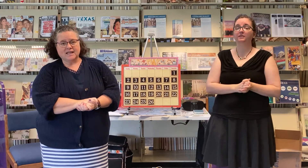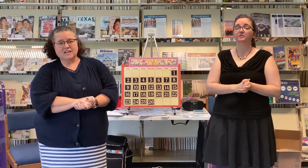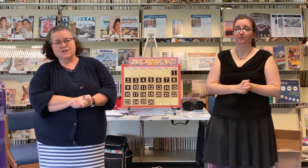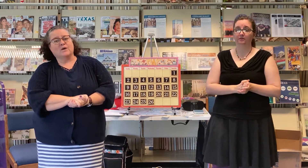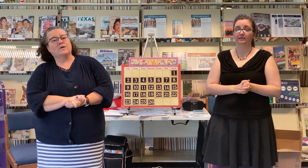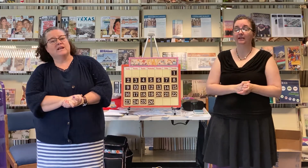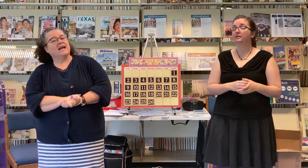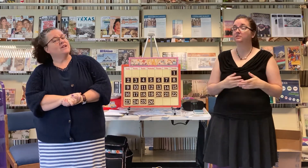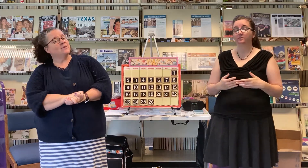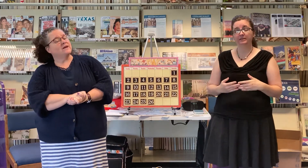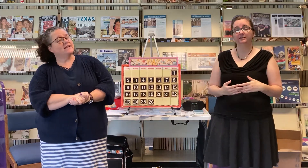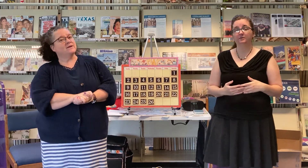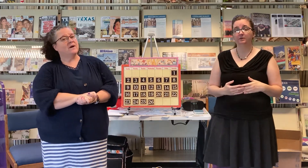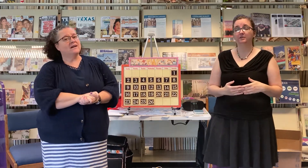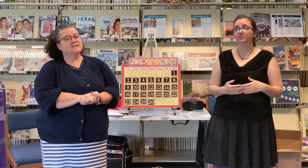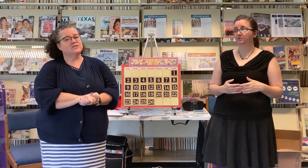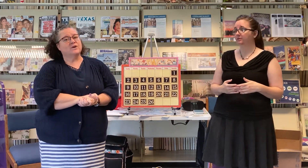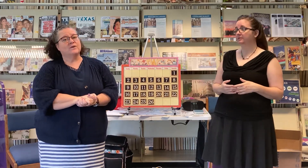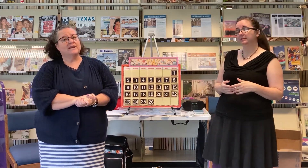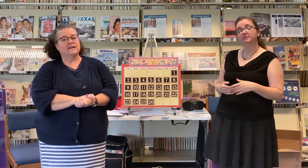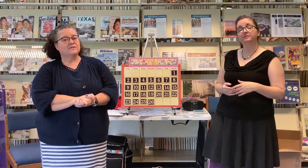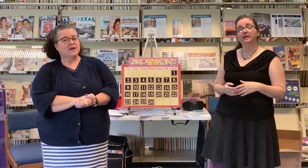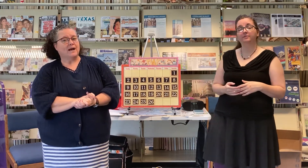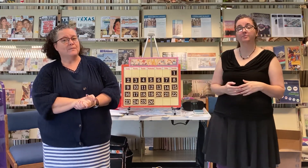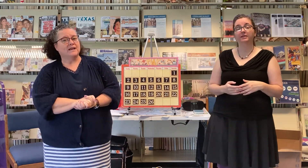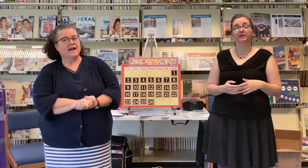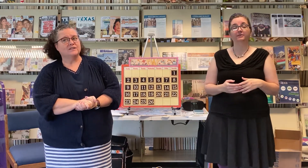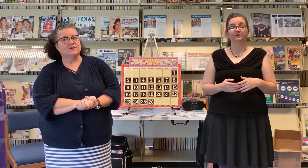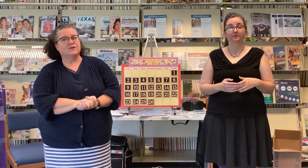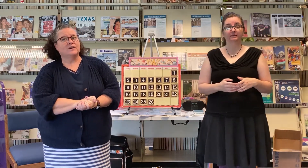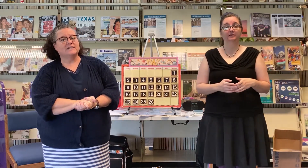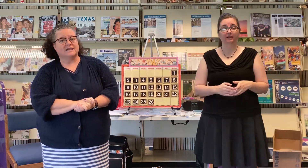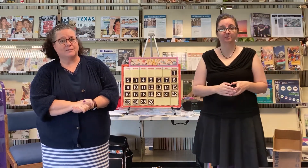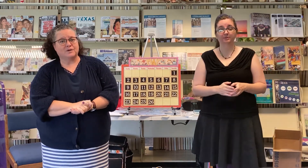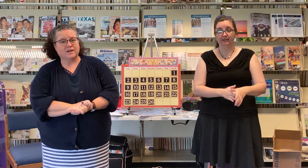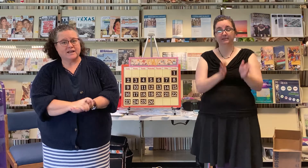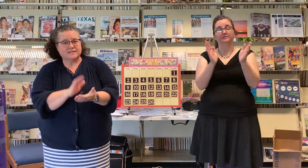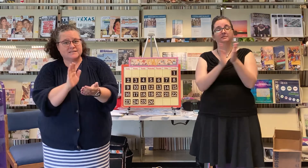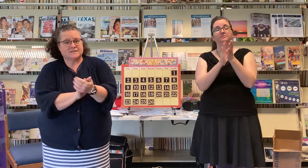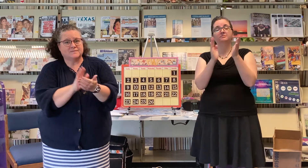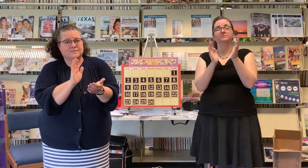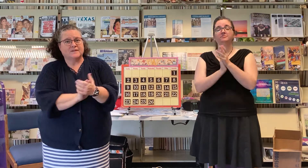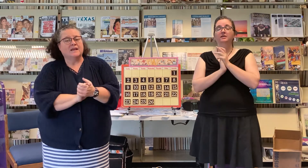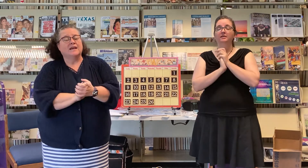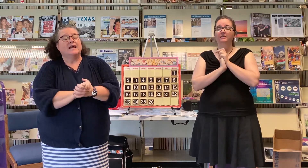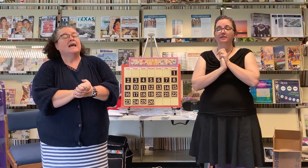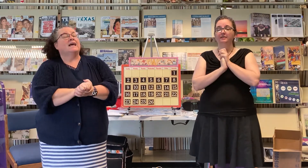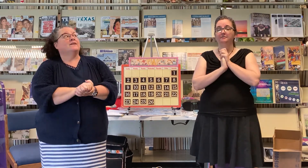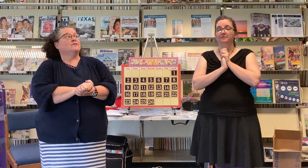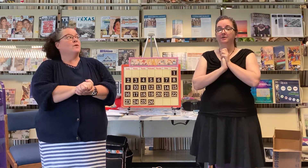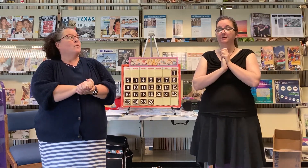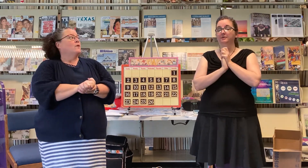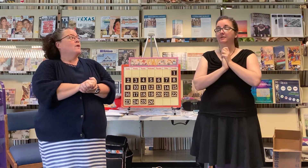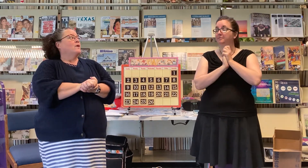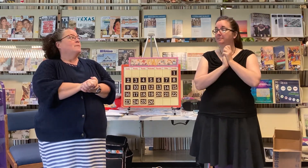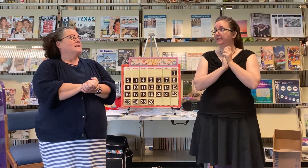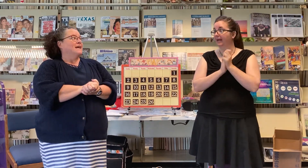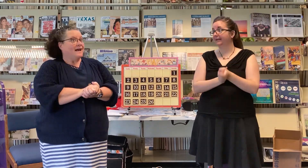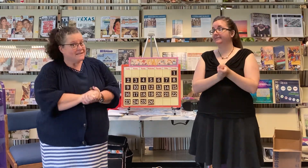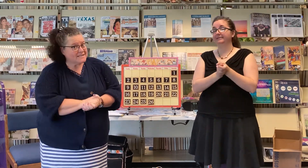you know it, and you really want to show it, if you're happy and you know it, clap your hands. If you're bananas and